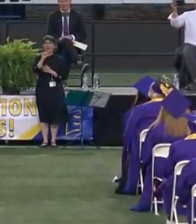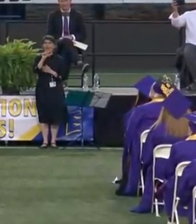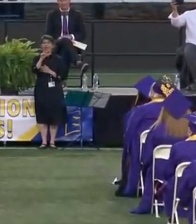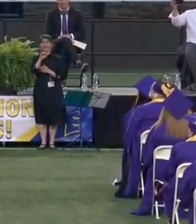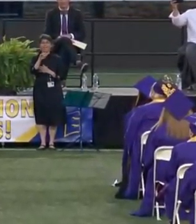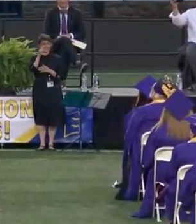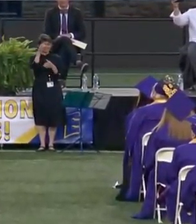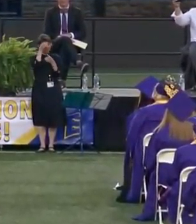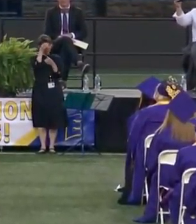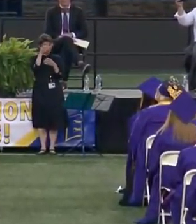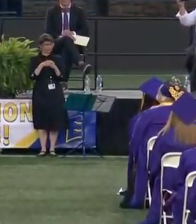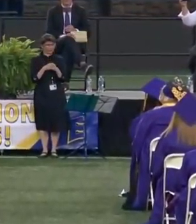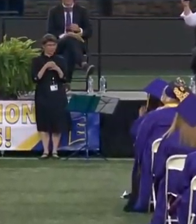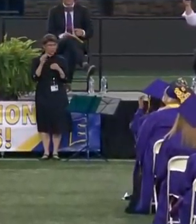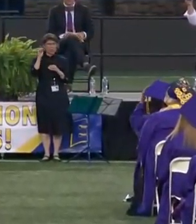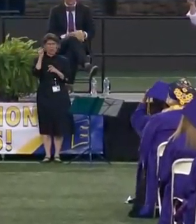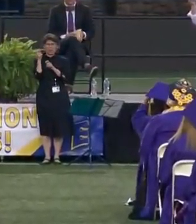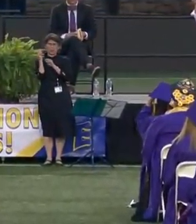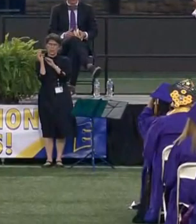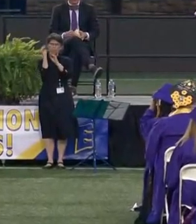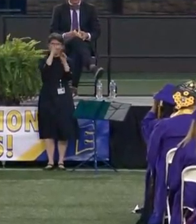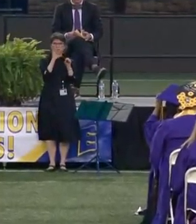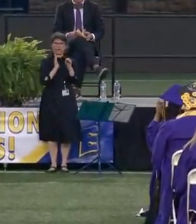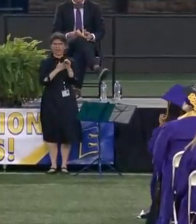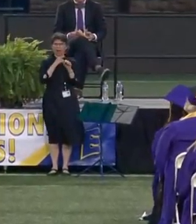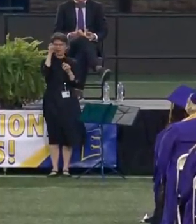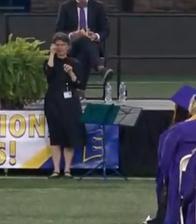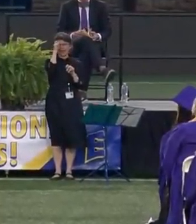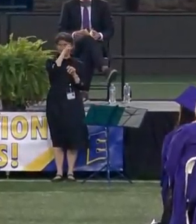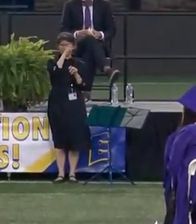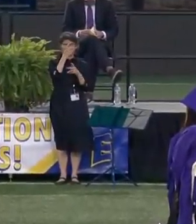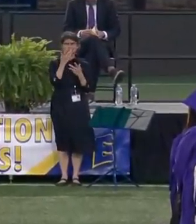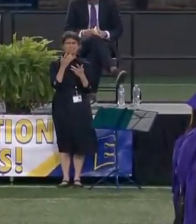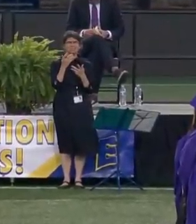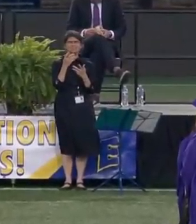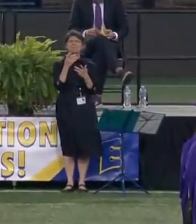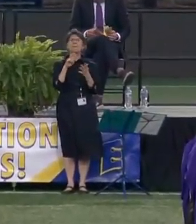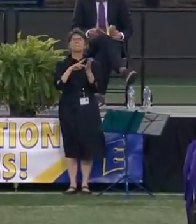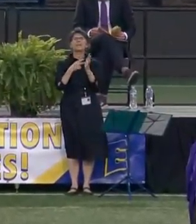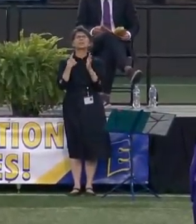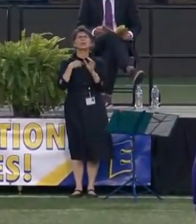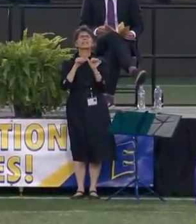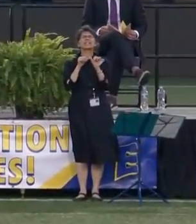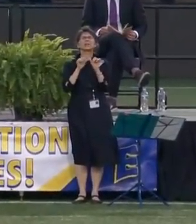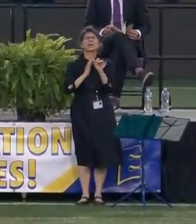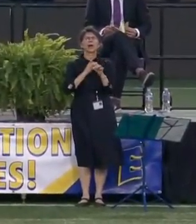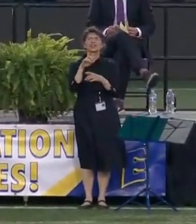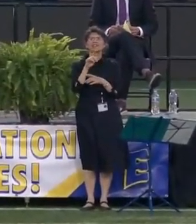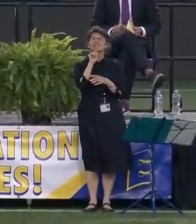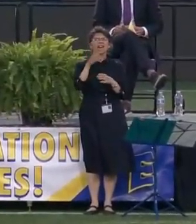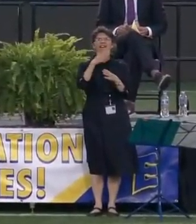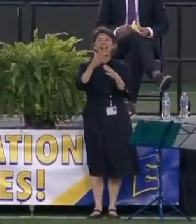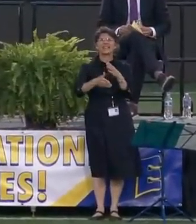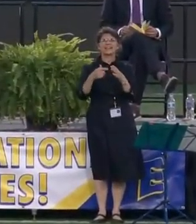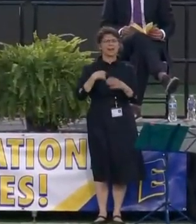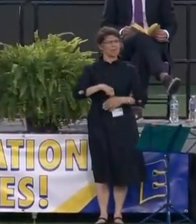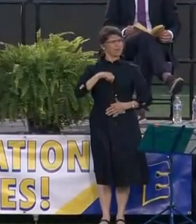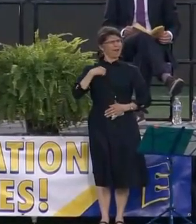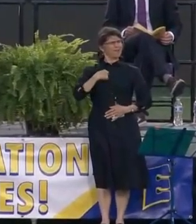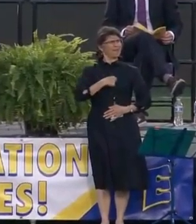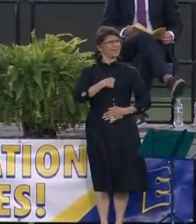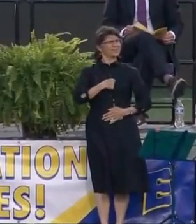in the process to completing our education, not the end of it. I am proud of us, making it this far in